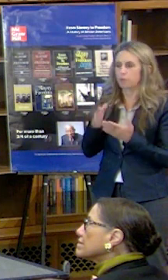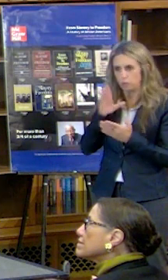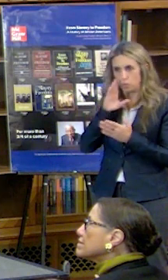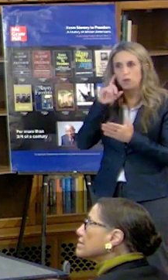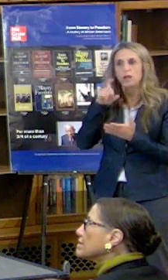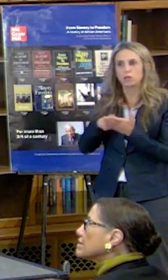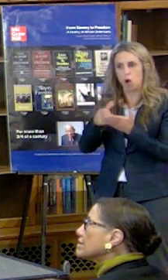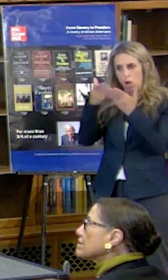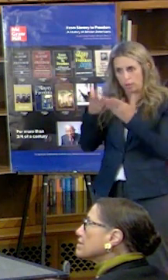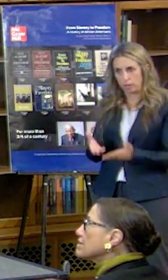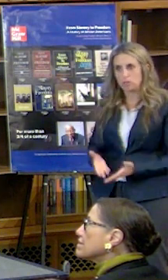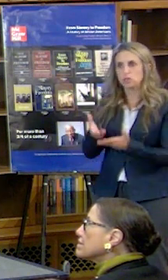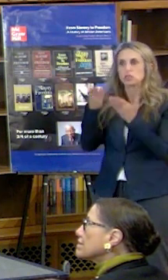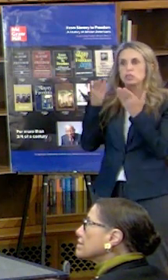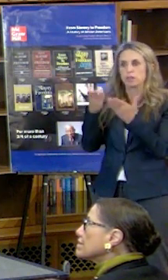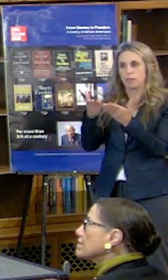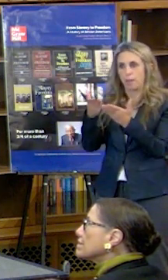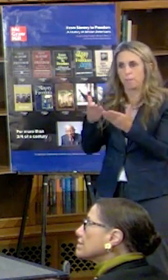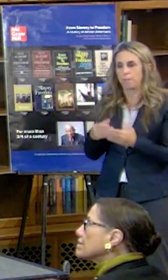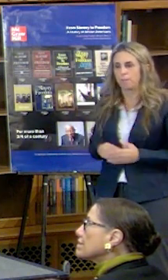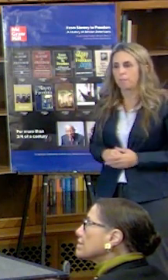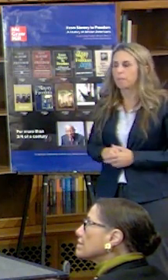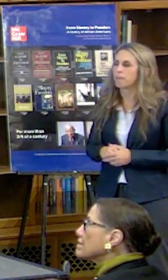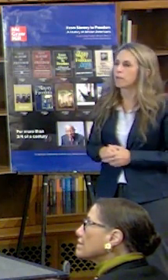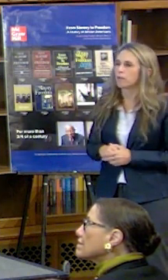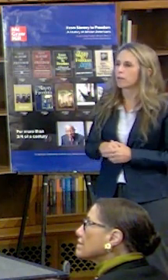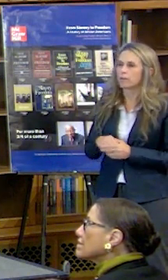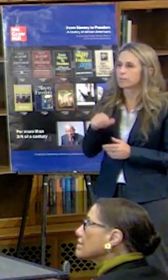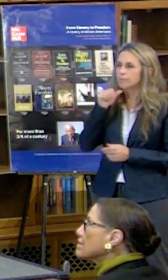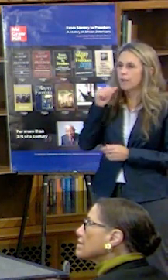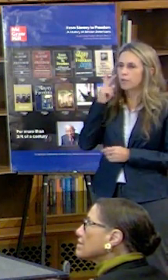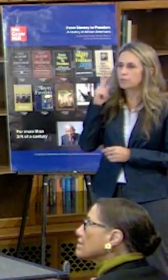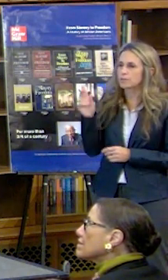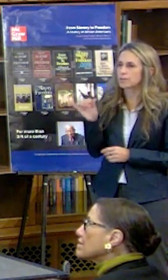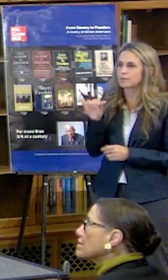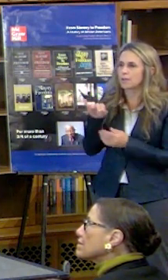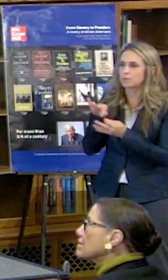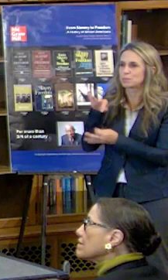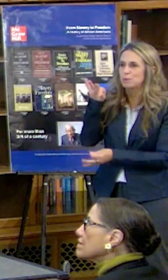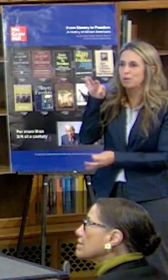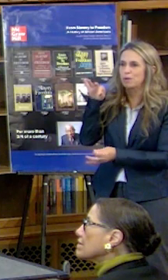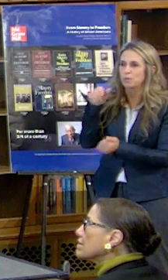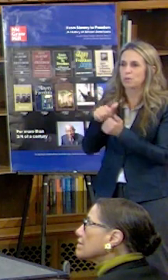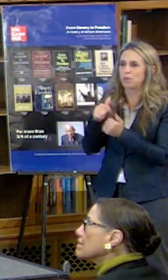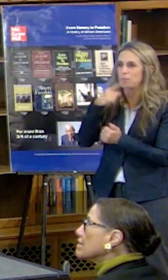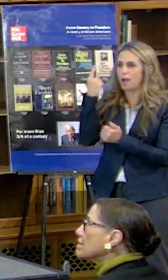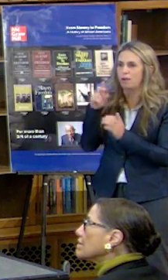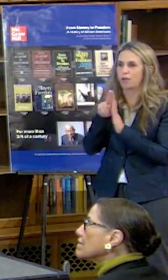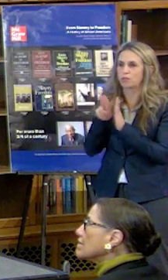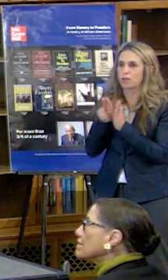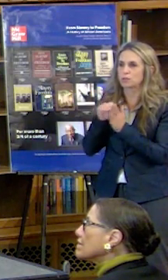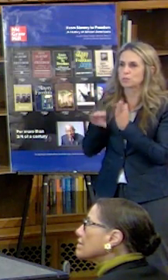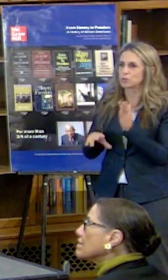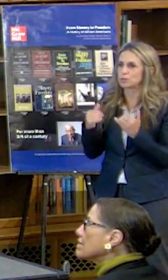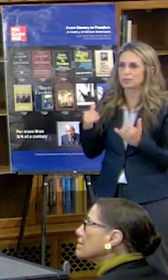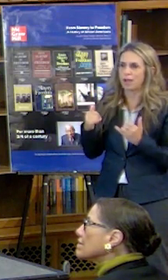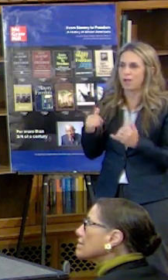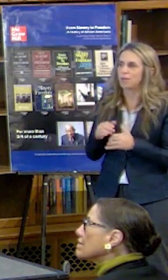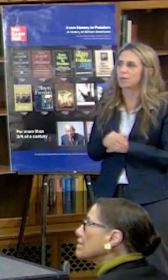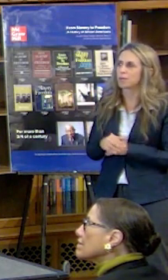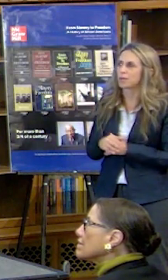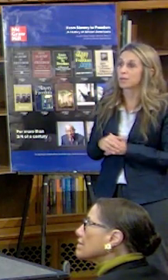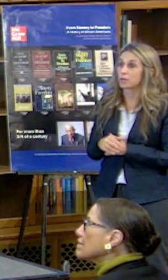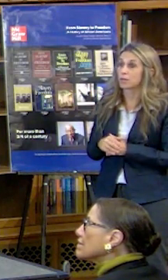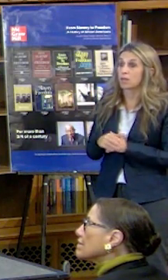you acknowledge the presence of another black person I don't see that same Spirit among black undergraduate students right amongst their